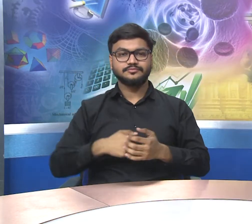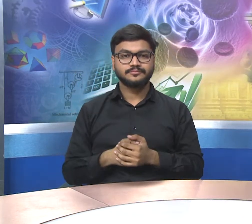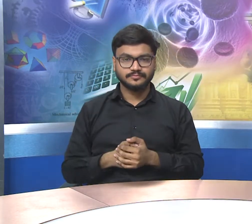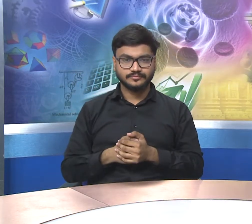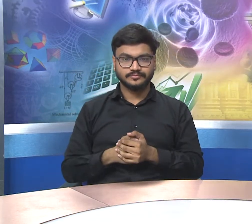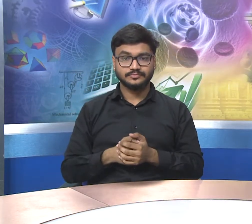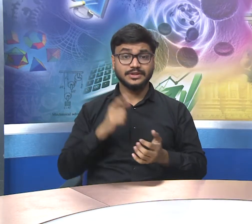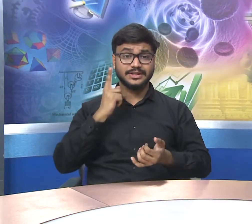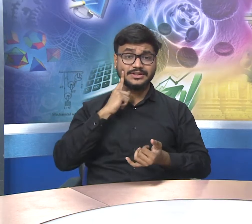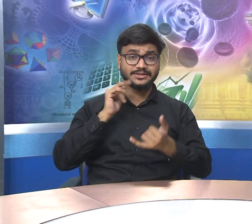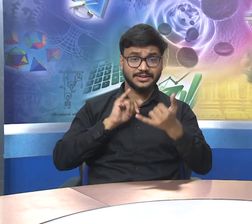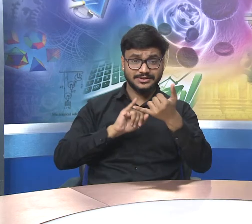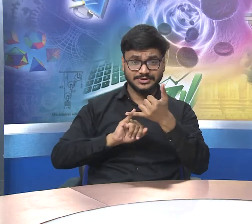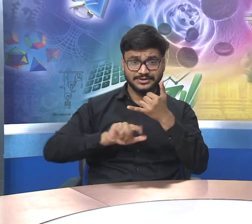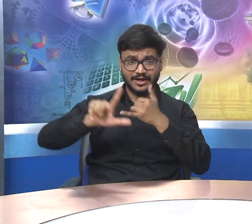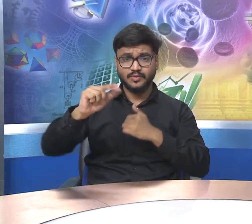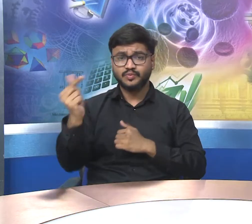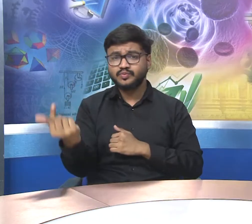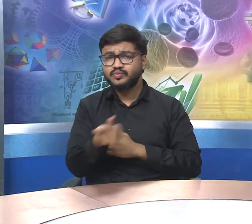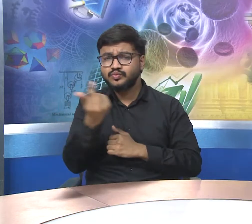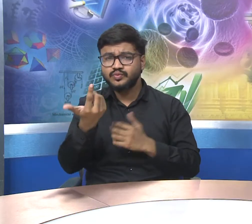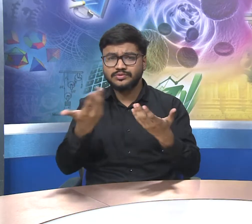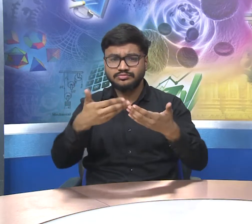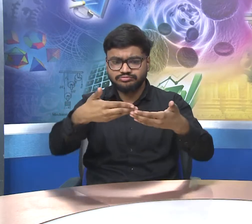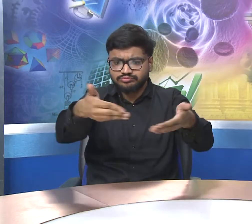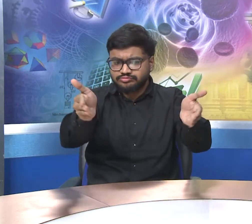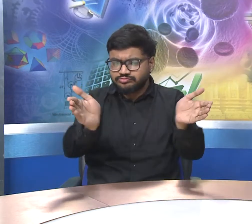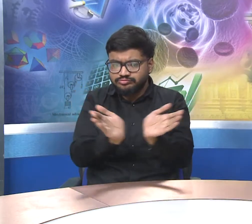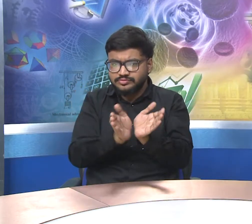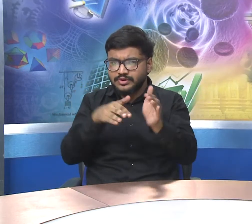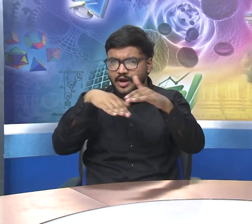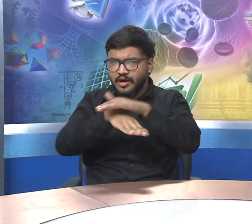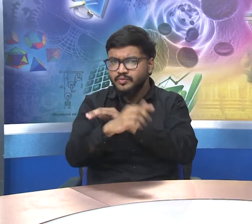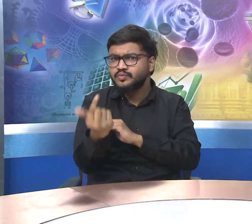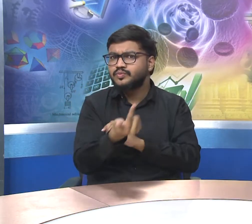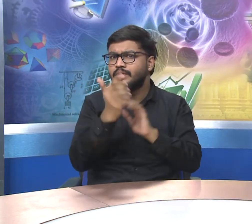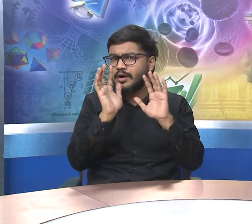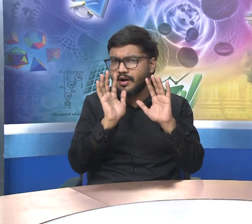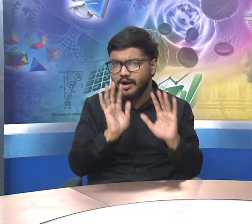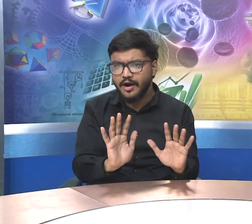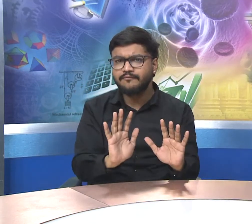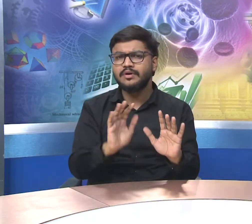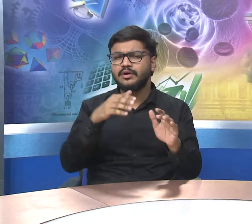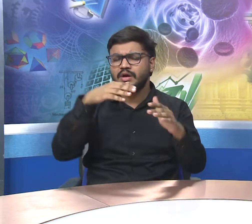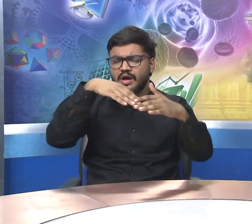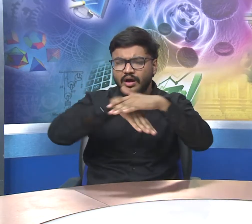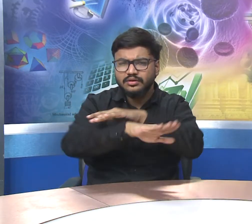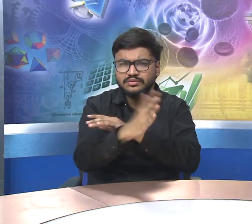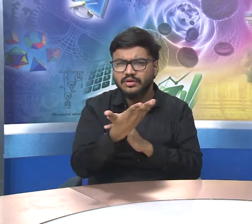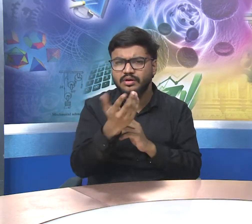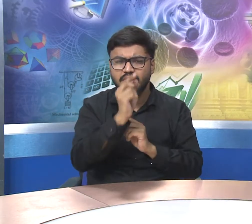the community of Indian Sign Language users, their commonalities and diversity.